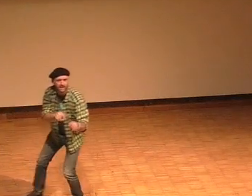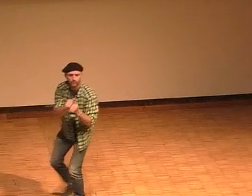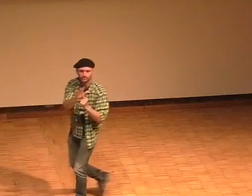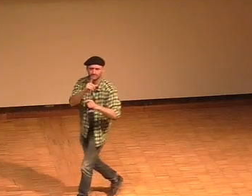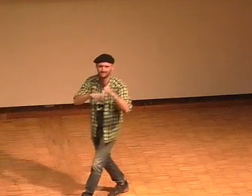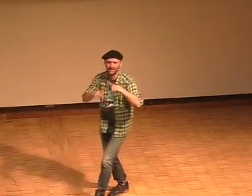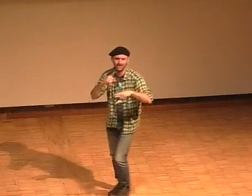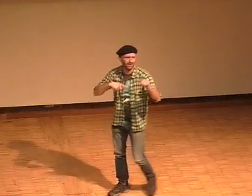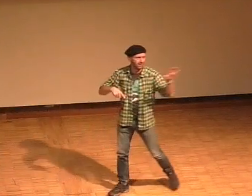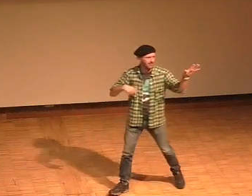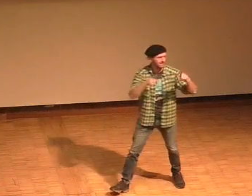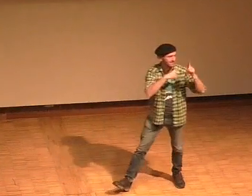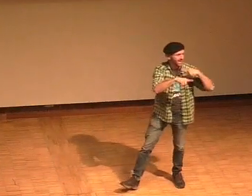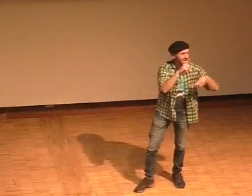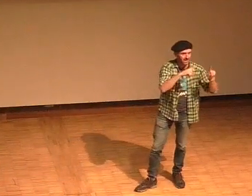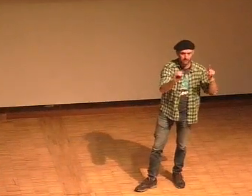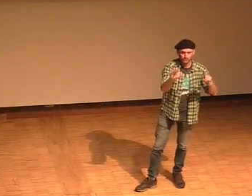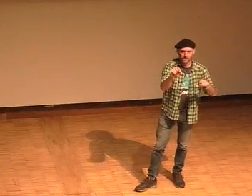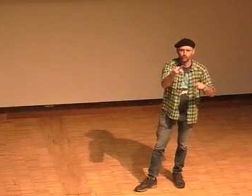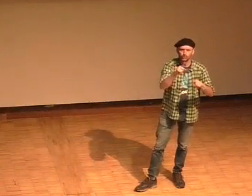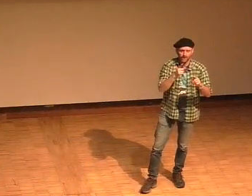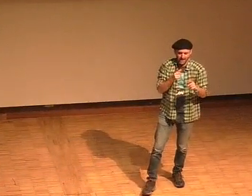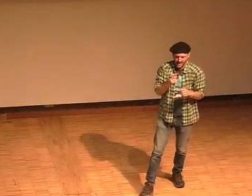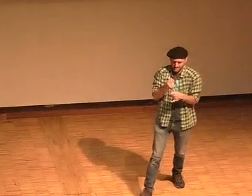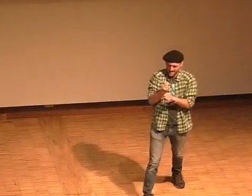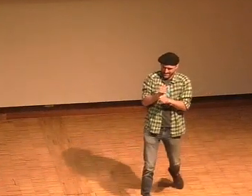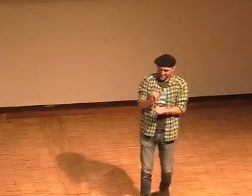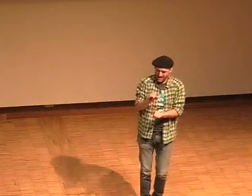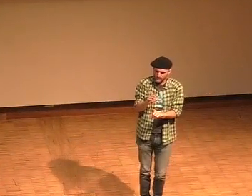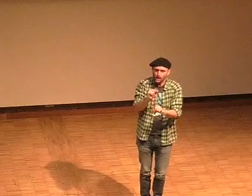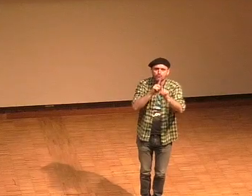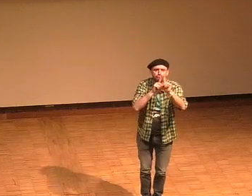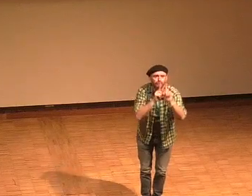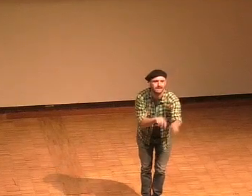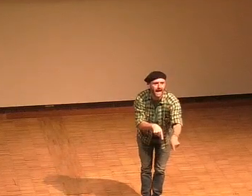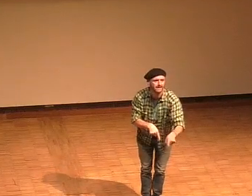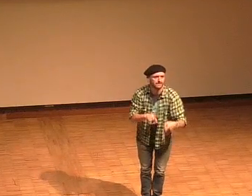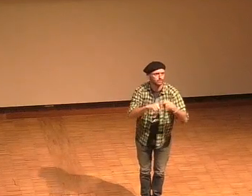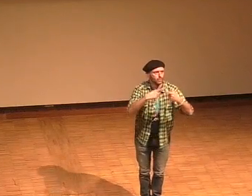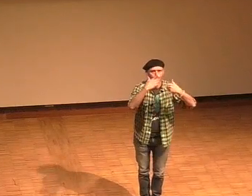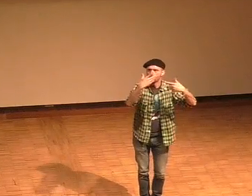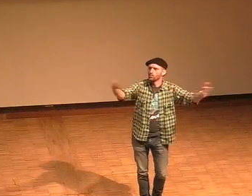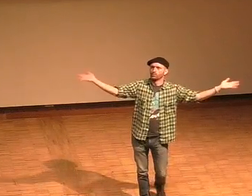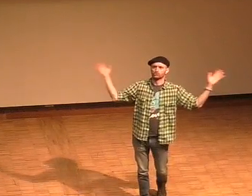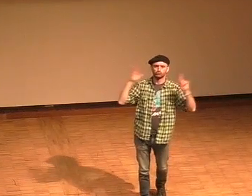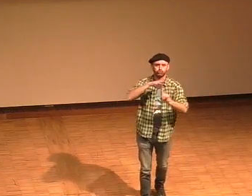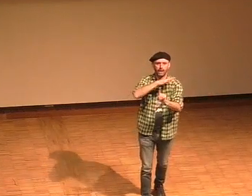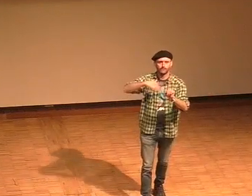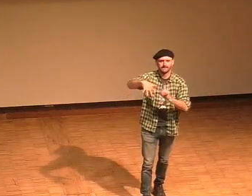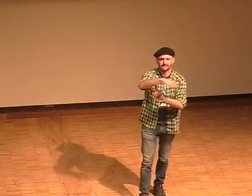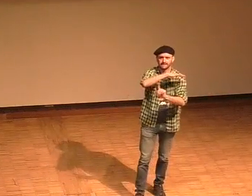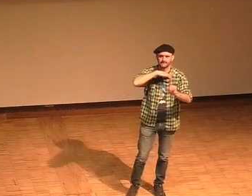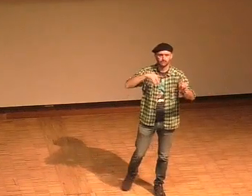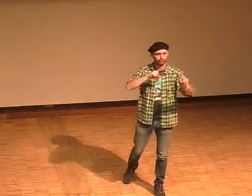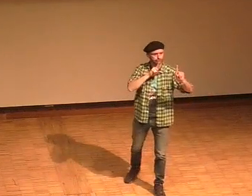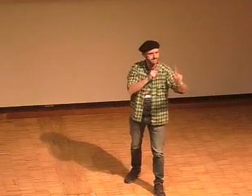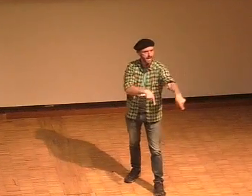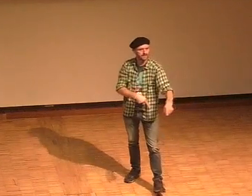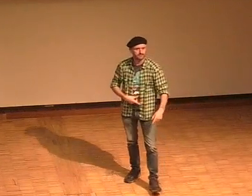And it's just like you have to react with your signs as well. And you make the object react through your body, and